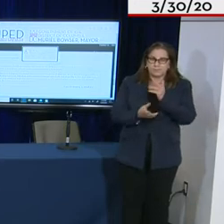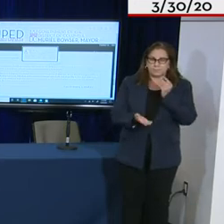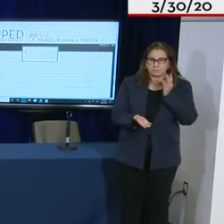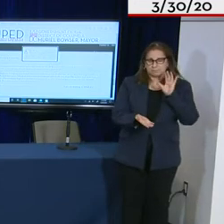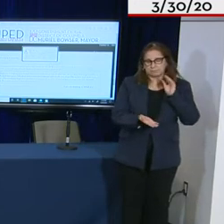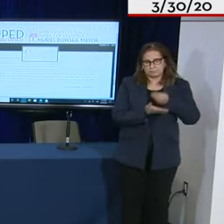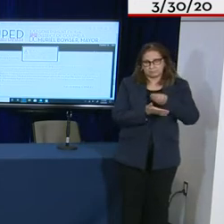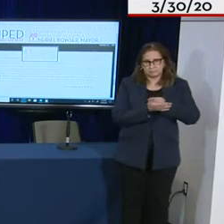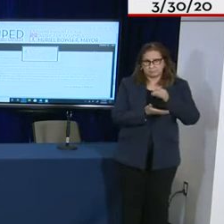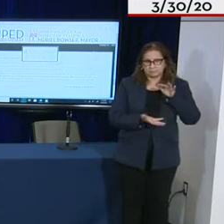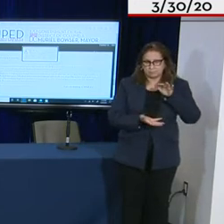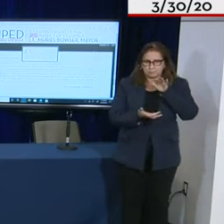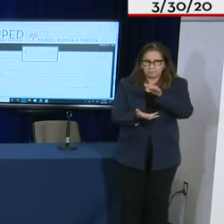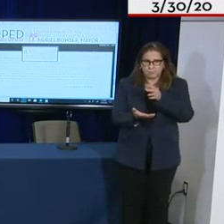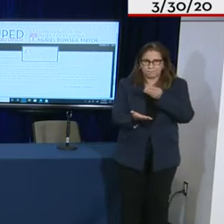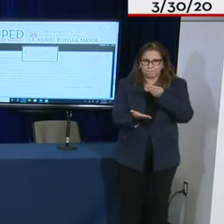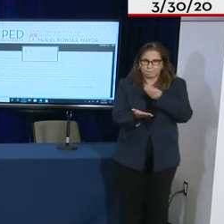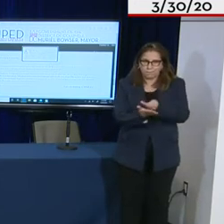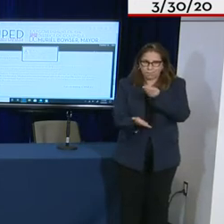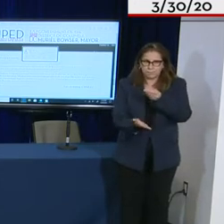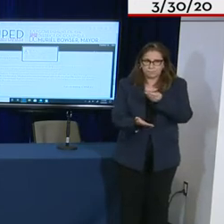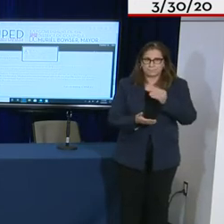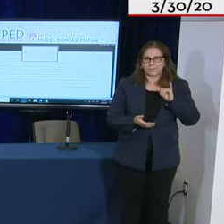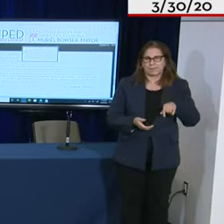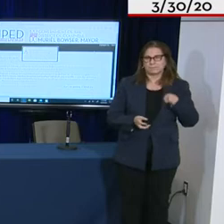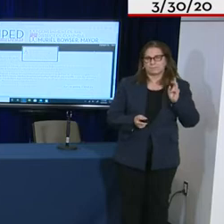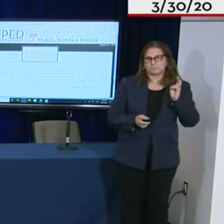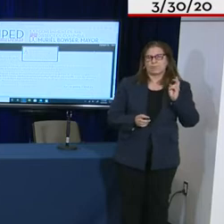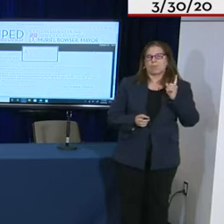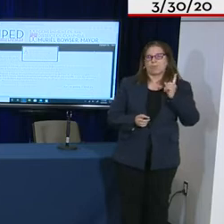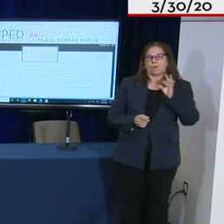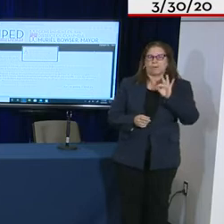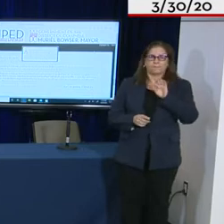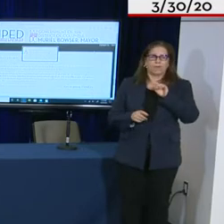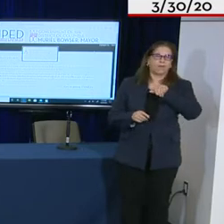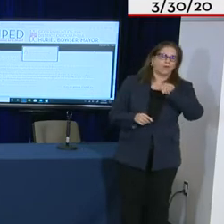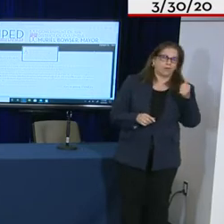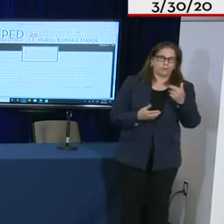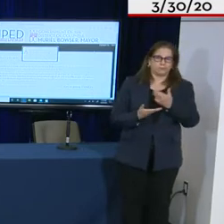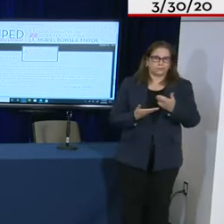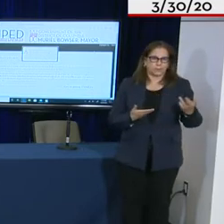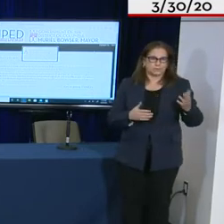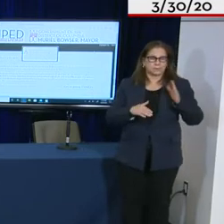It is a resource that is out there. The first year,